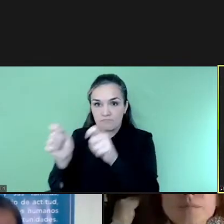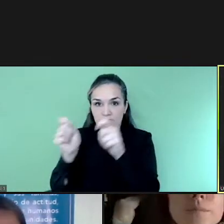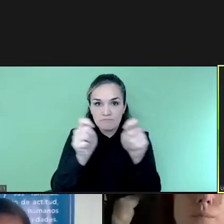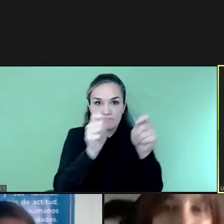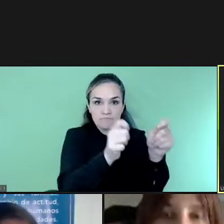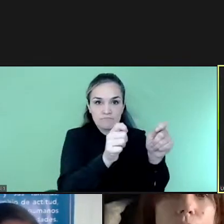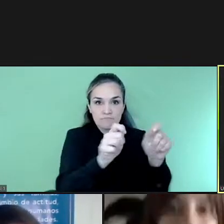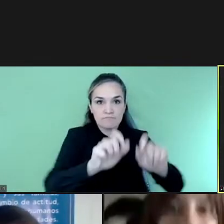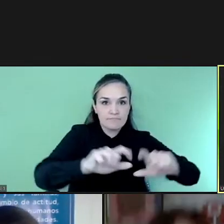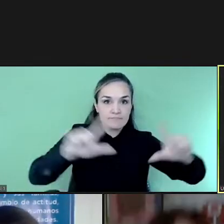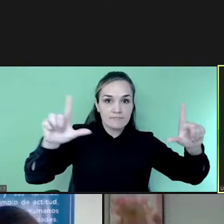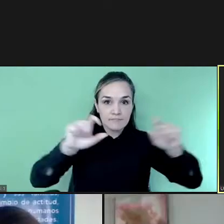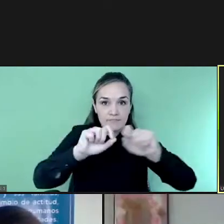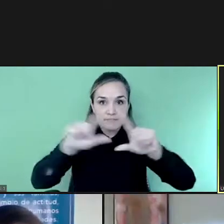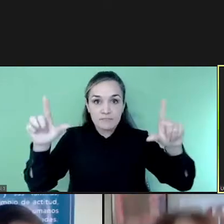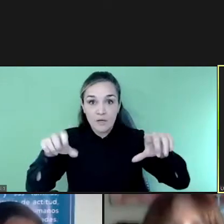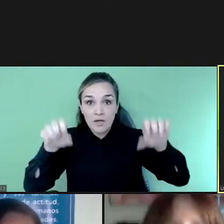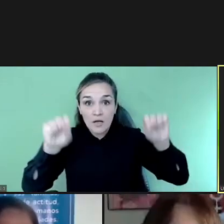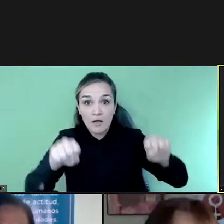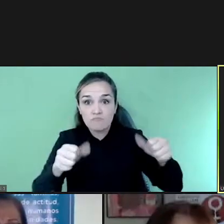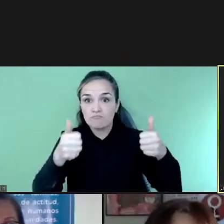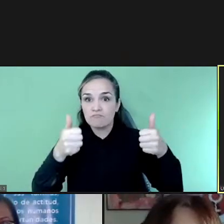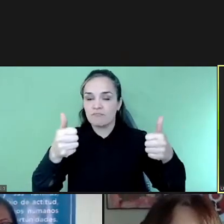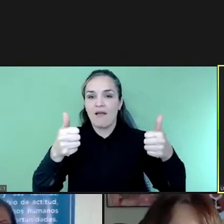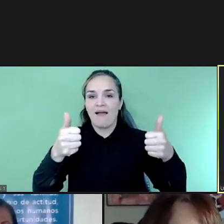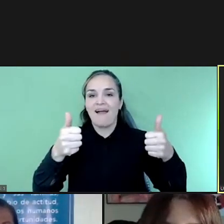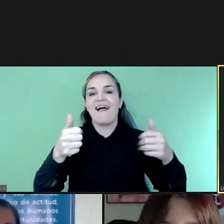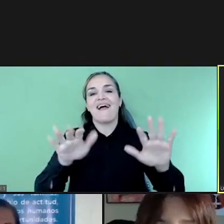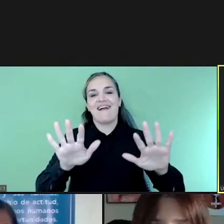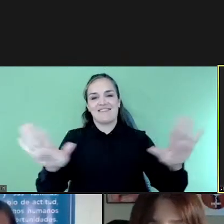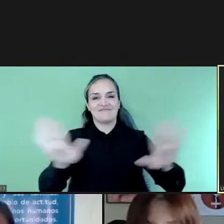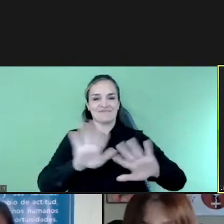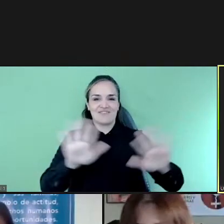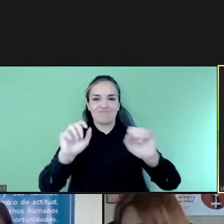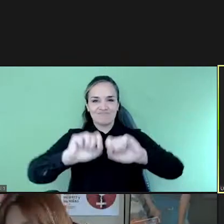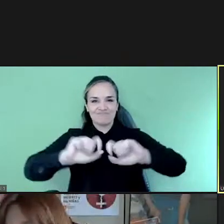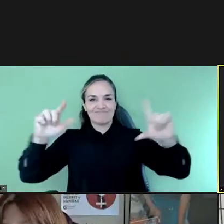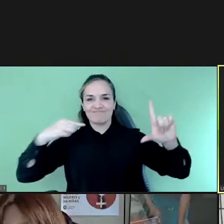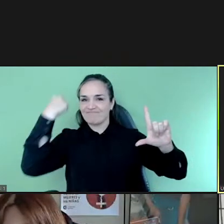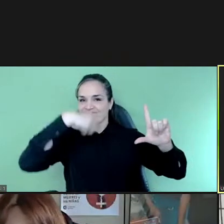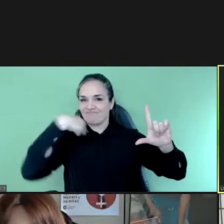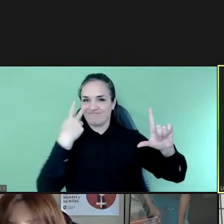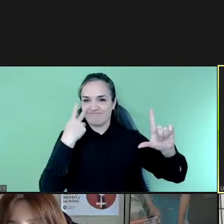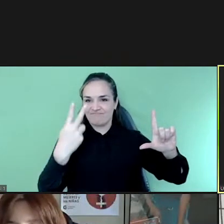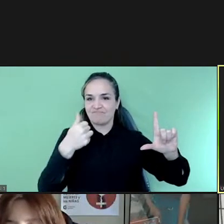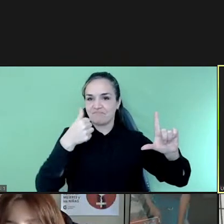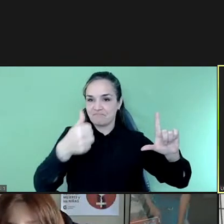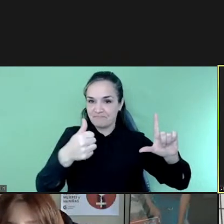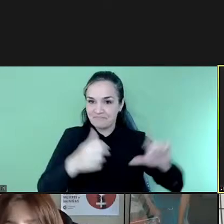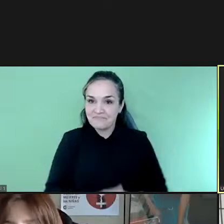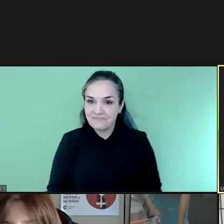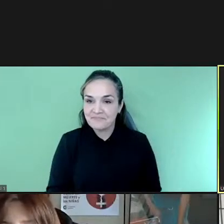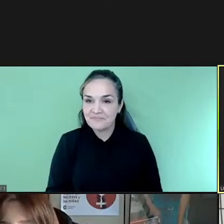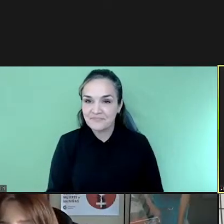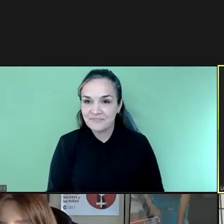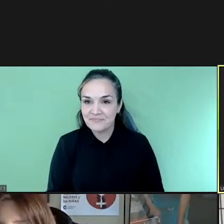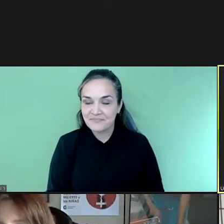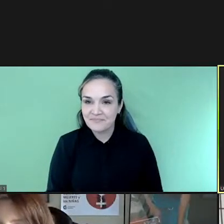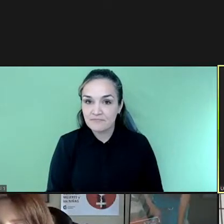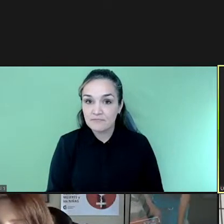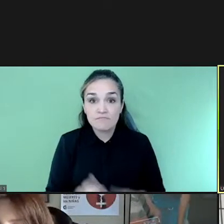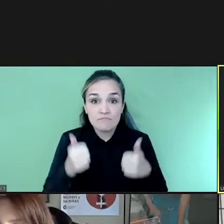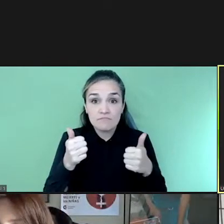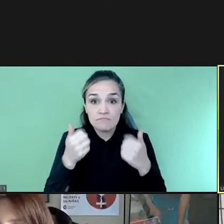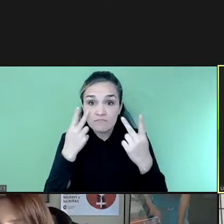so i believe would they are making call holes to the panelists understand table so that they can be able to